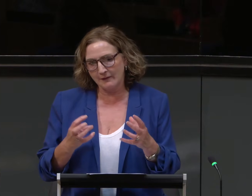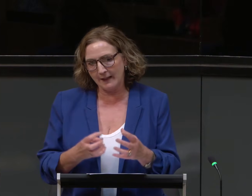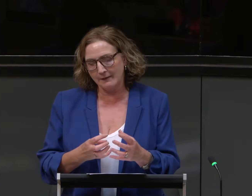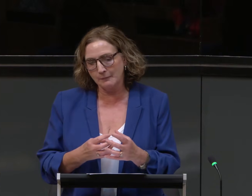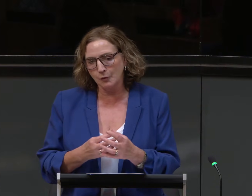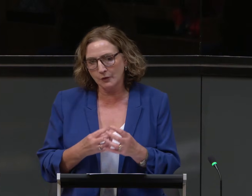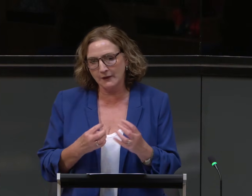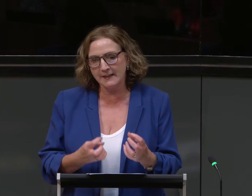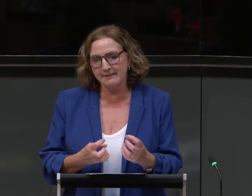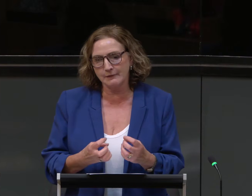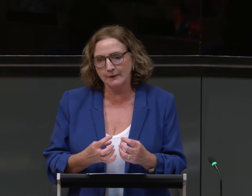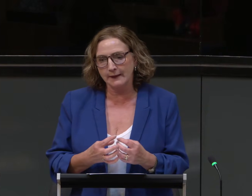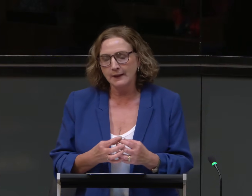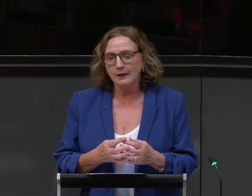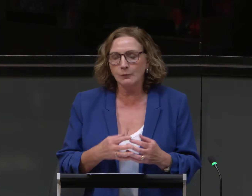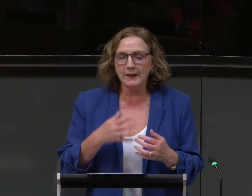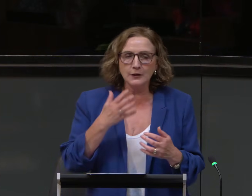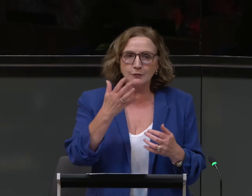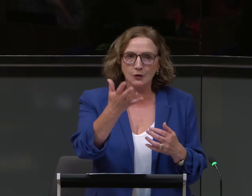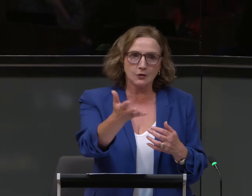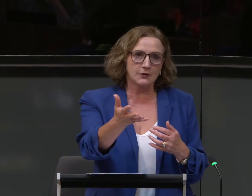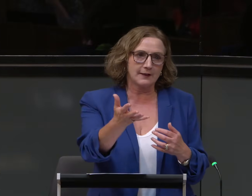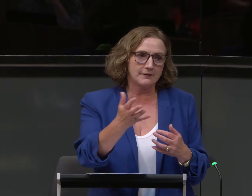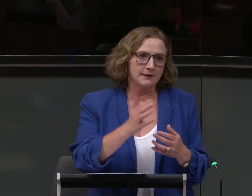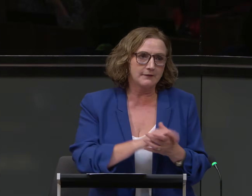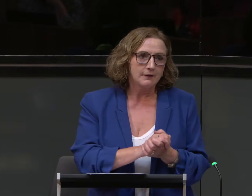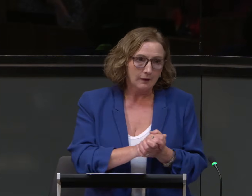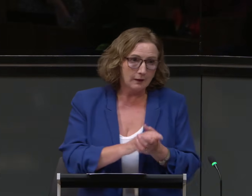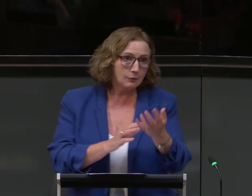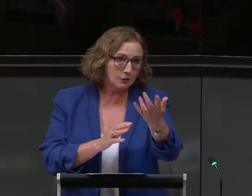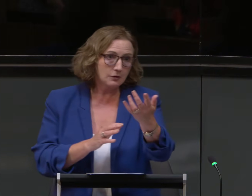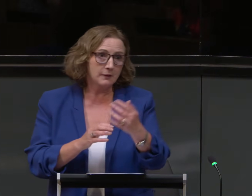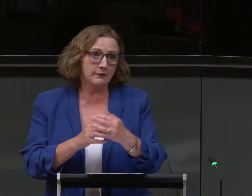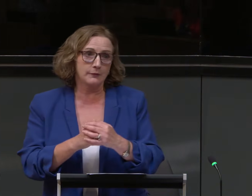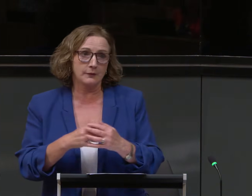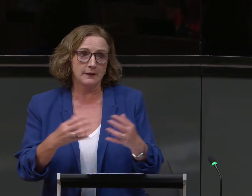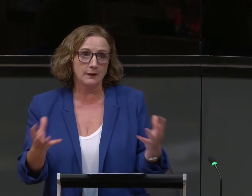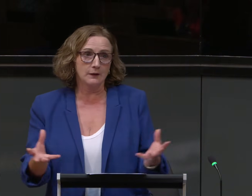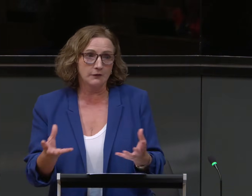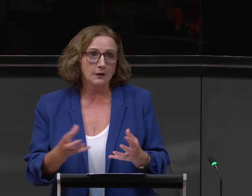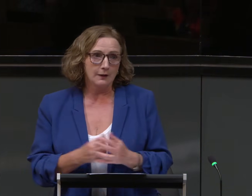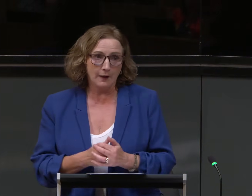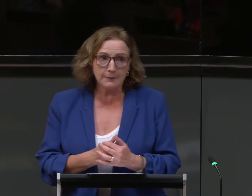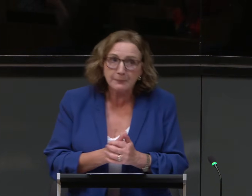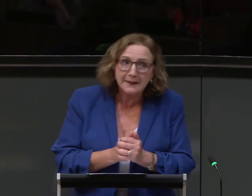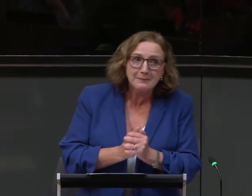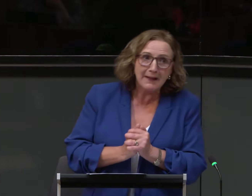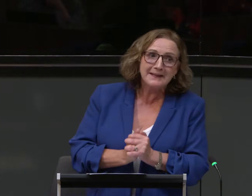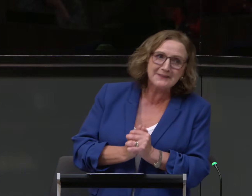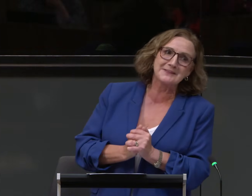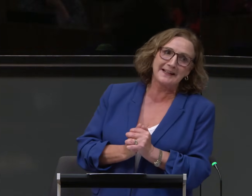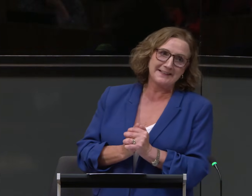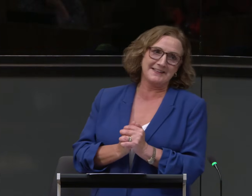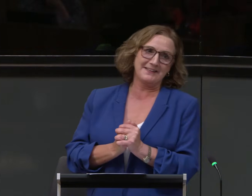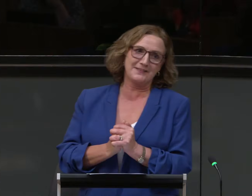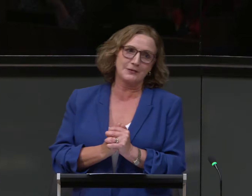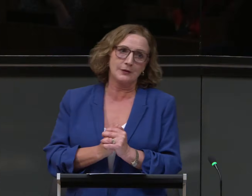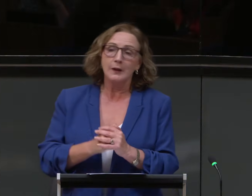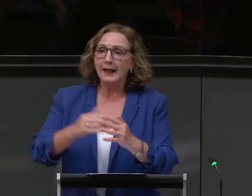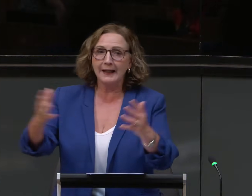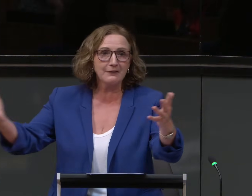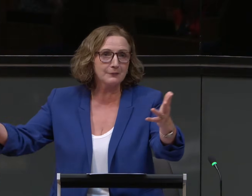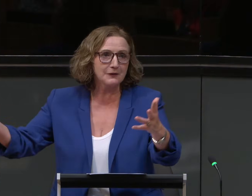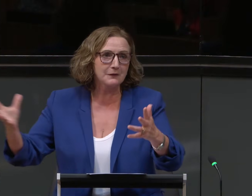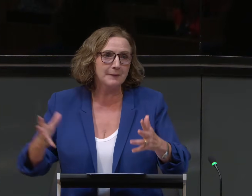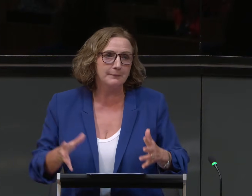work together more cohesively? And where you've got good ideas, I'll work with you, Rhyn, and I'll be bringing many good ideas to